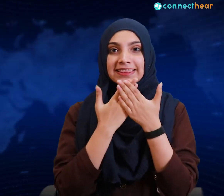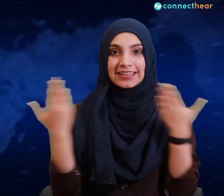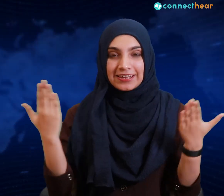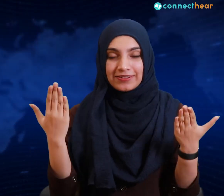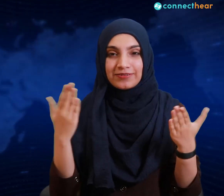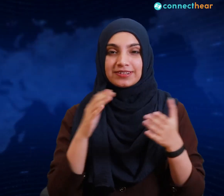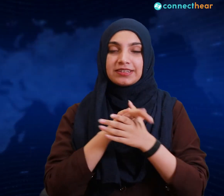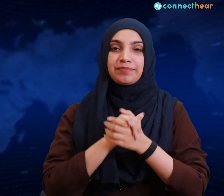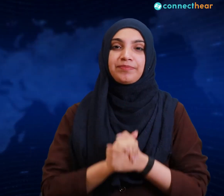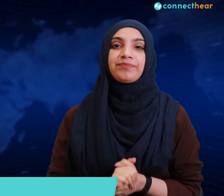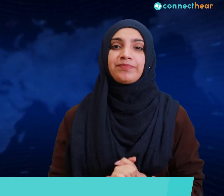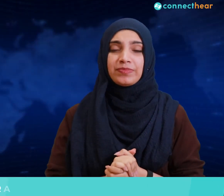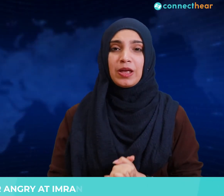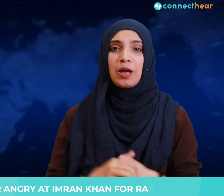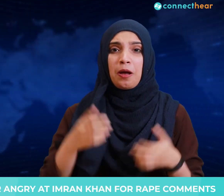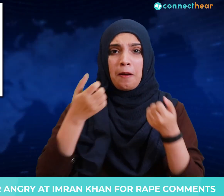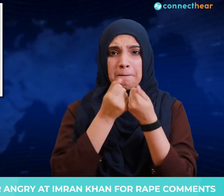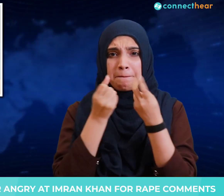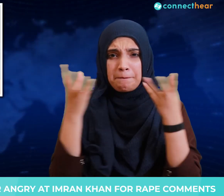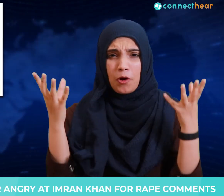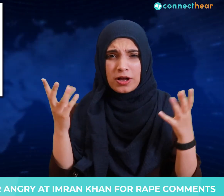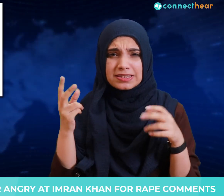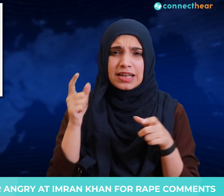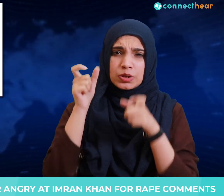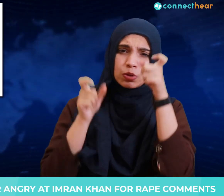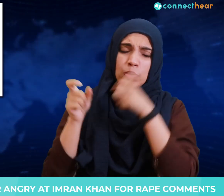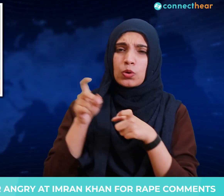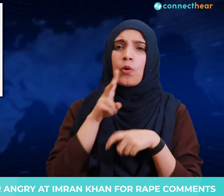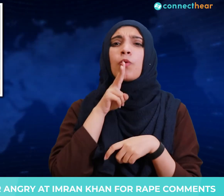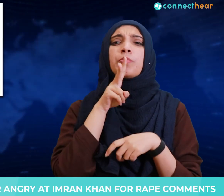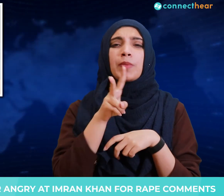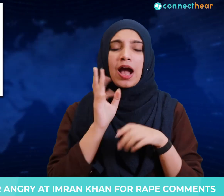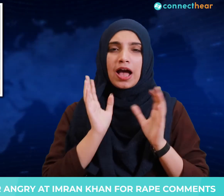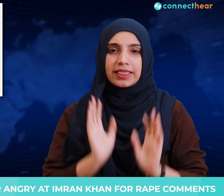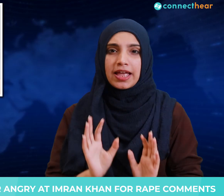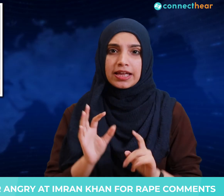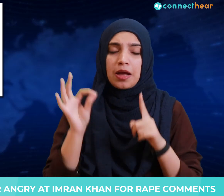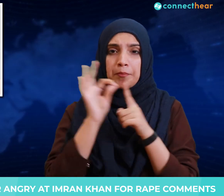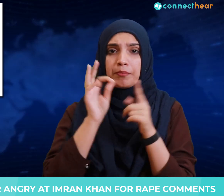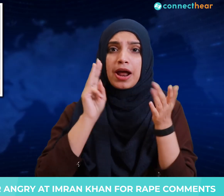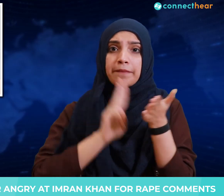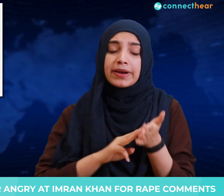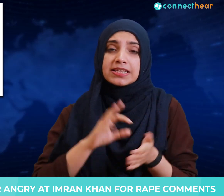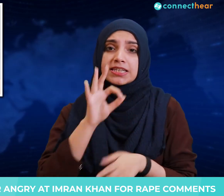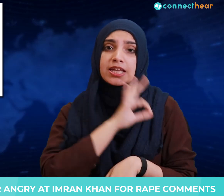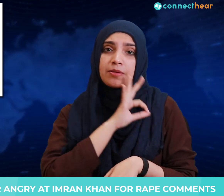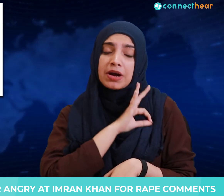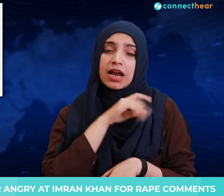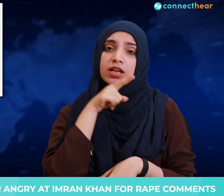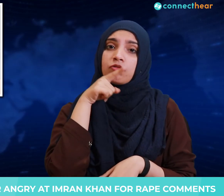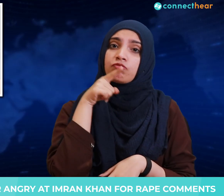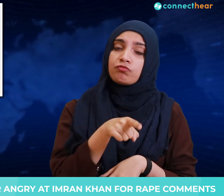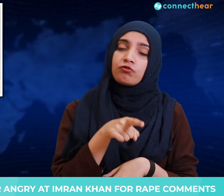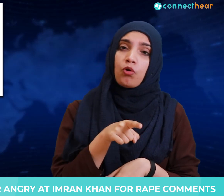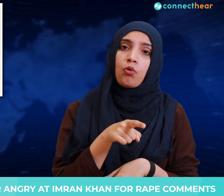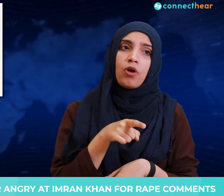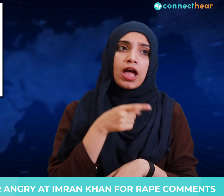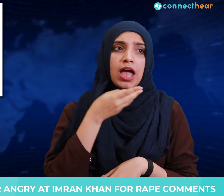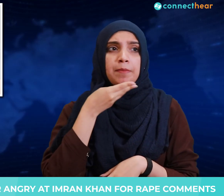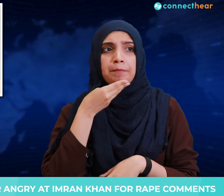While many lauded Prime Minister Imran Khan for categorically denying the US